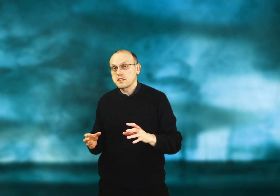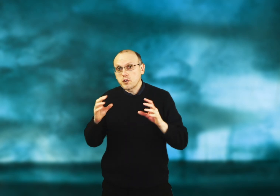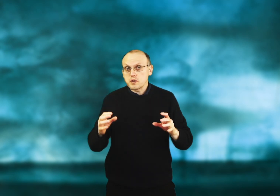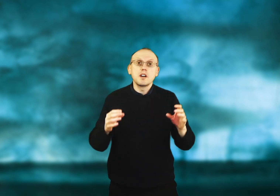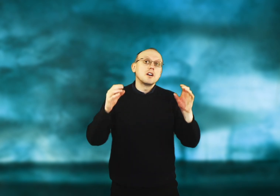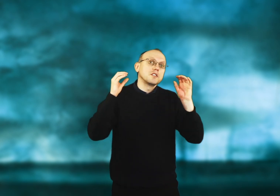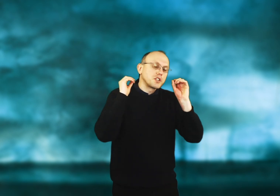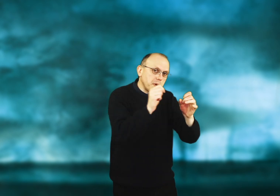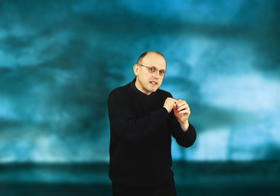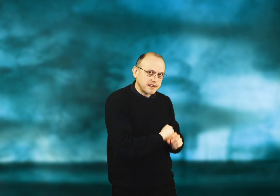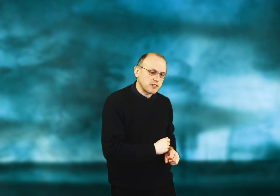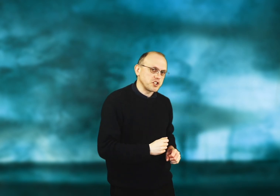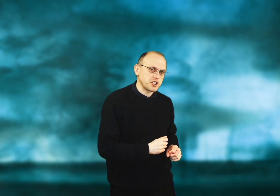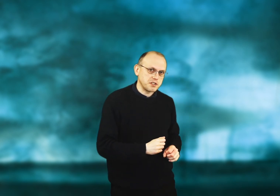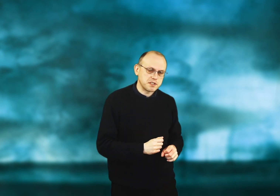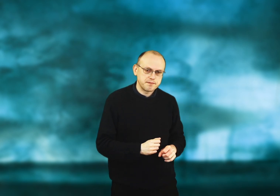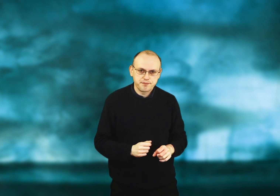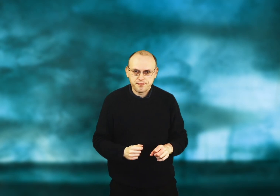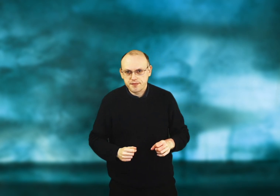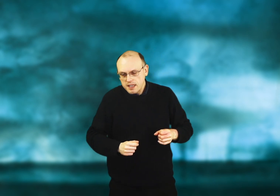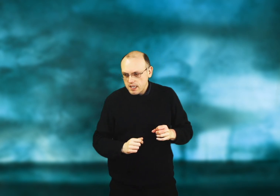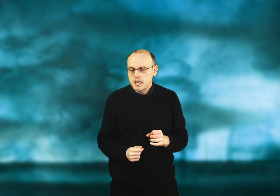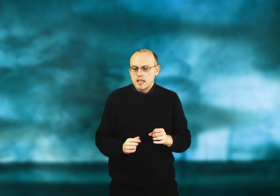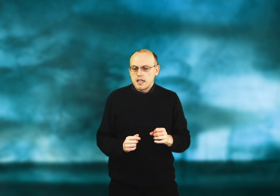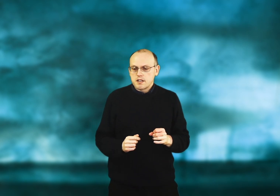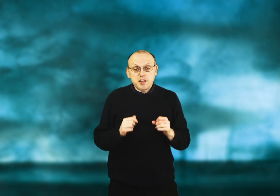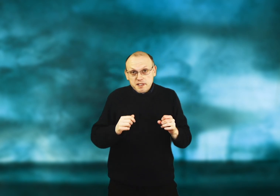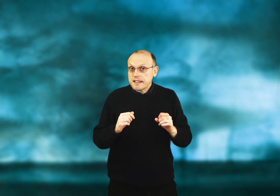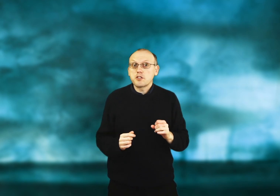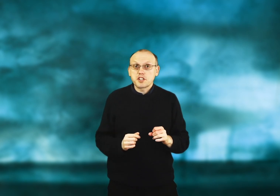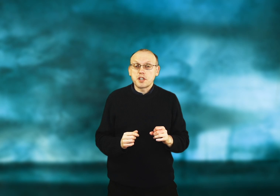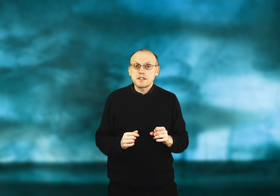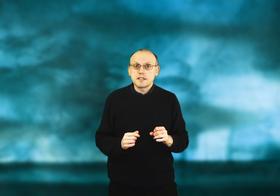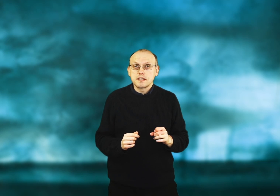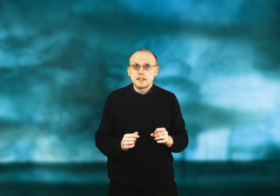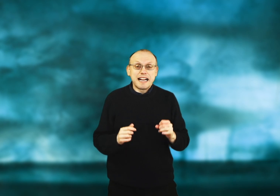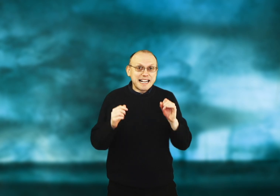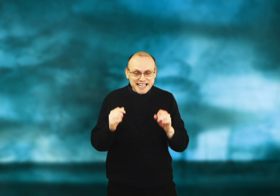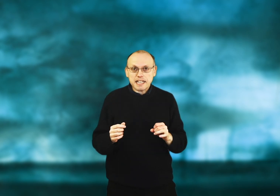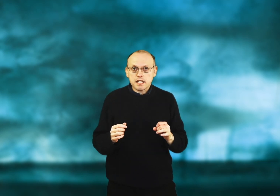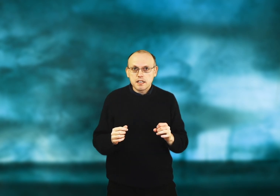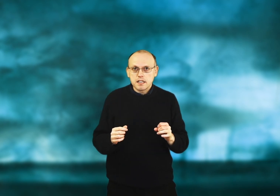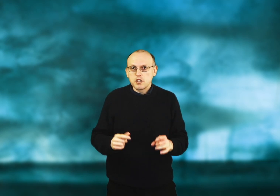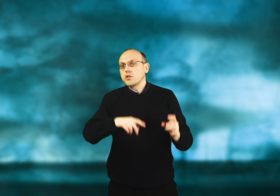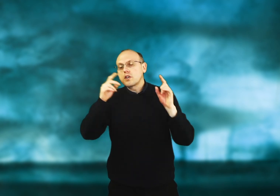called subordinating conjunctions. Subordinating conjunctions link two